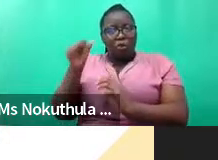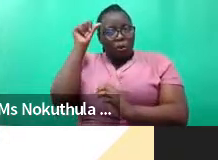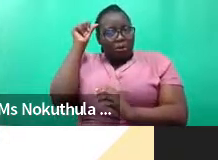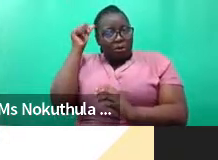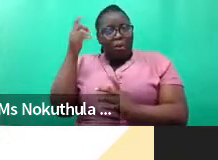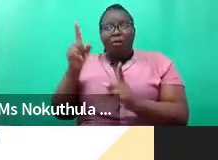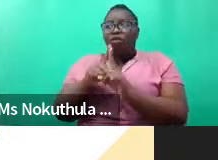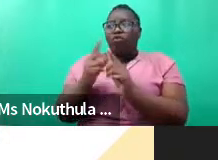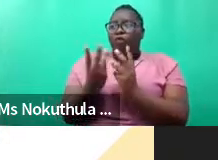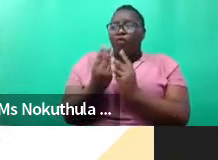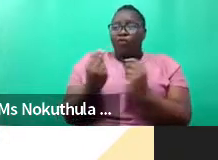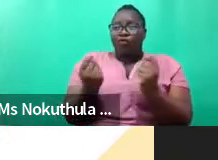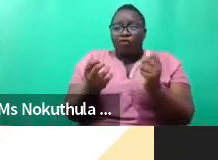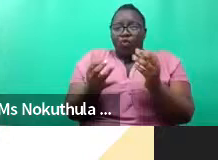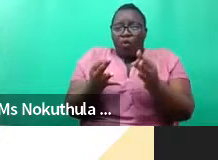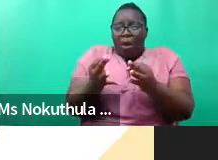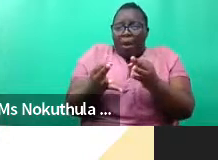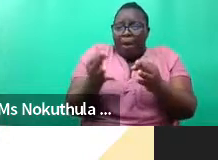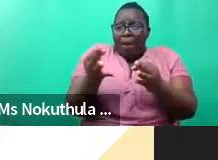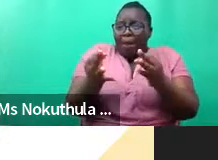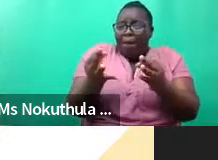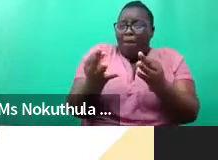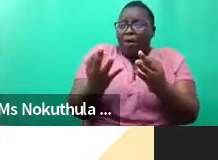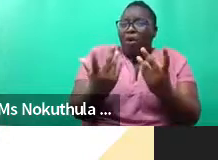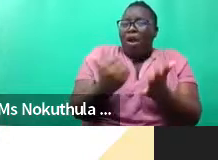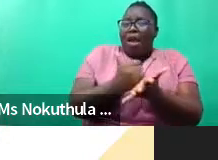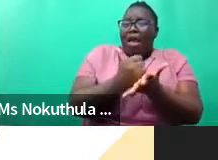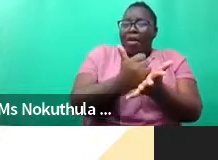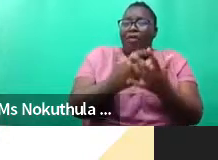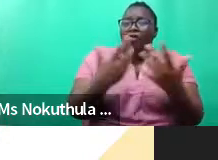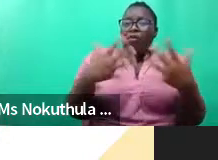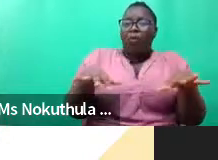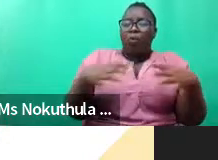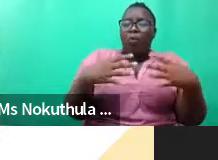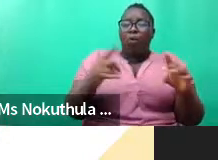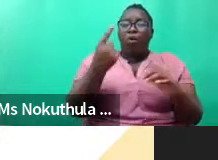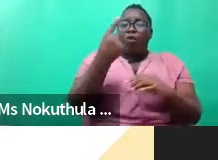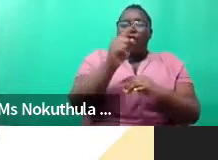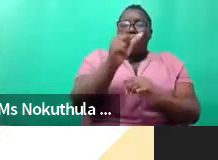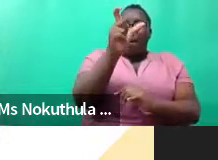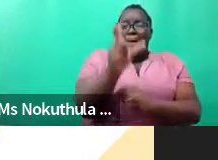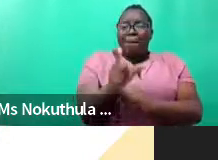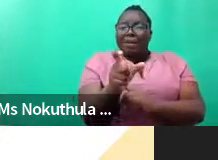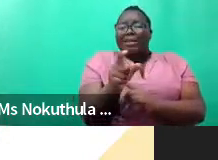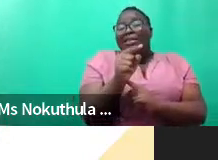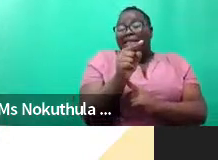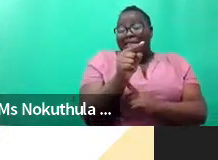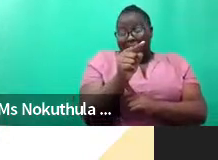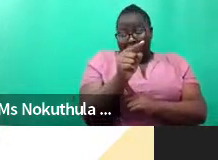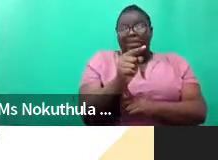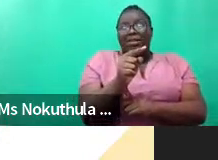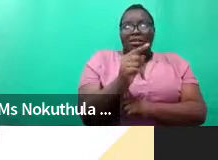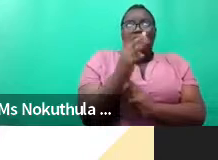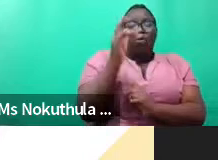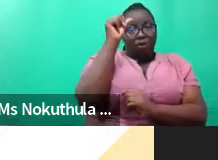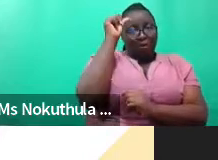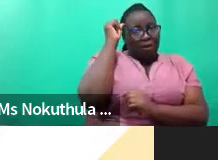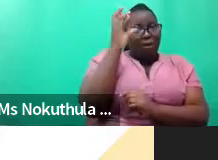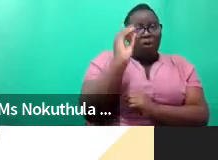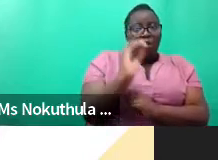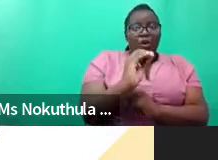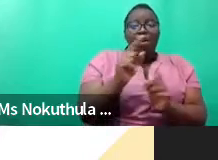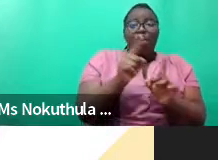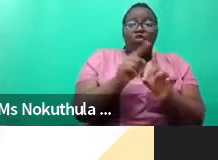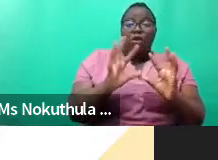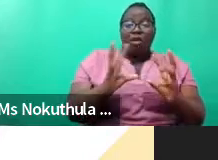of support measures that are helpful for autistics, and almost none of them put forward complaint mechanisms